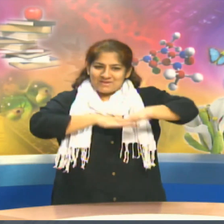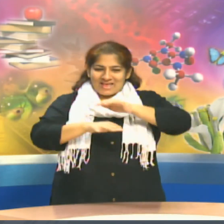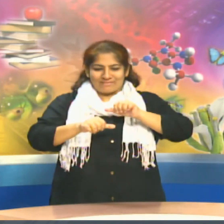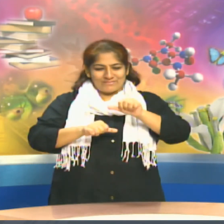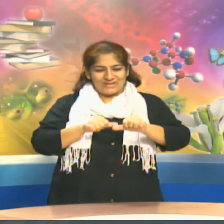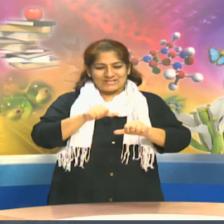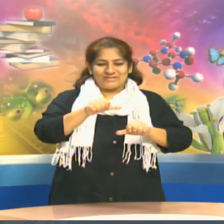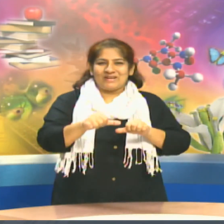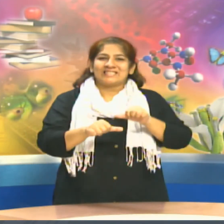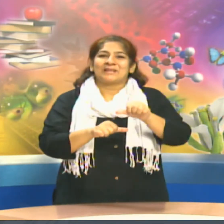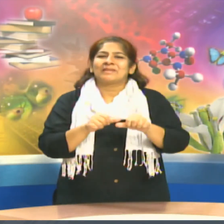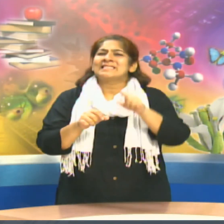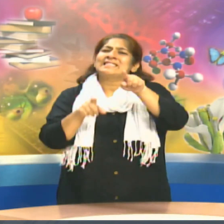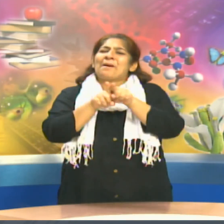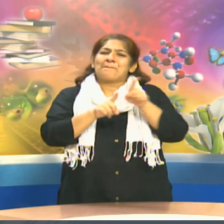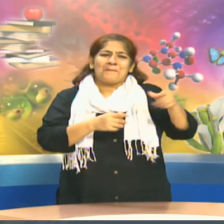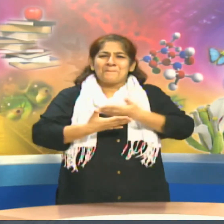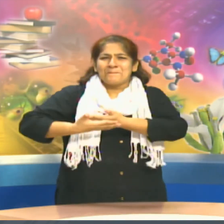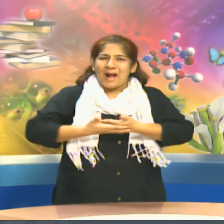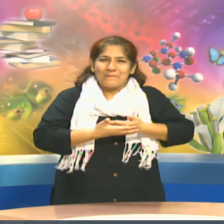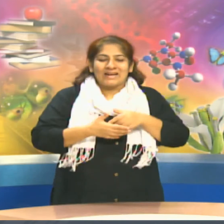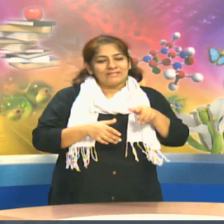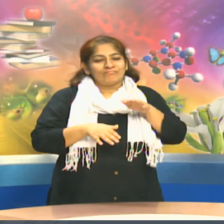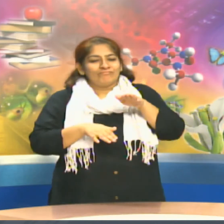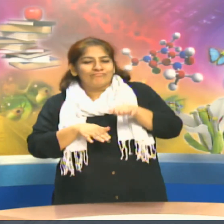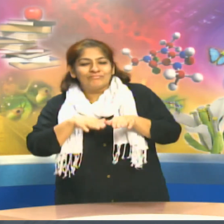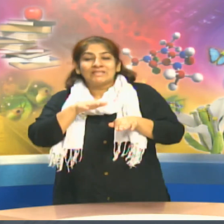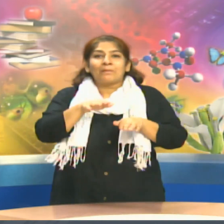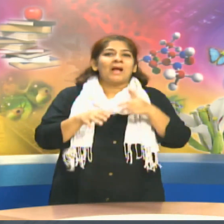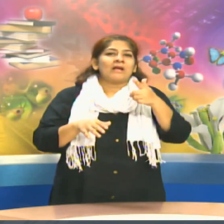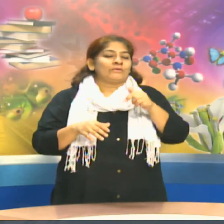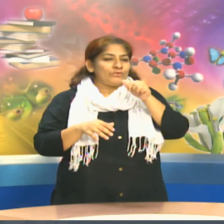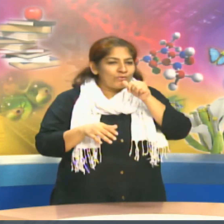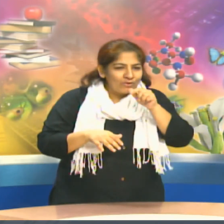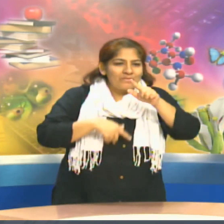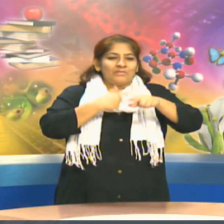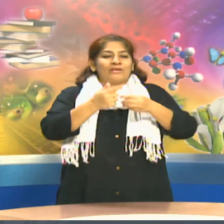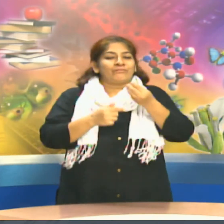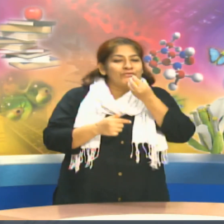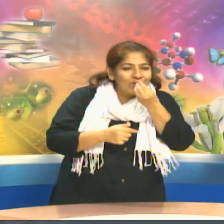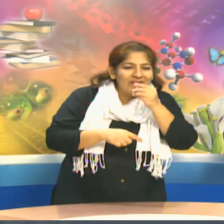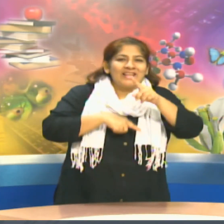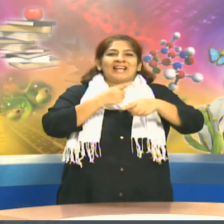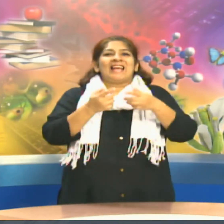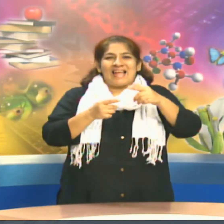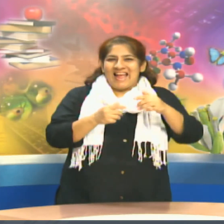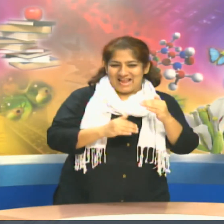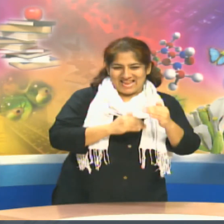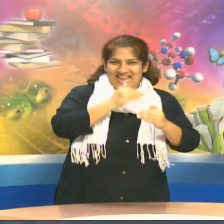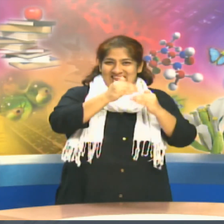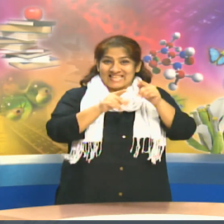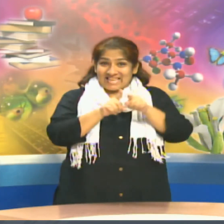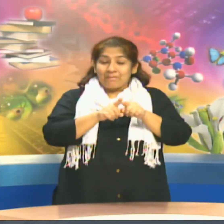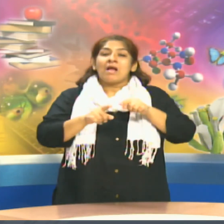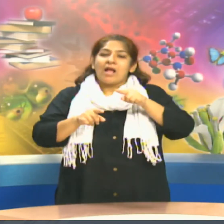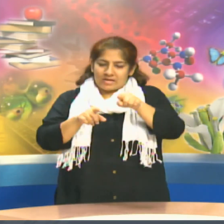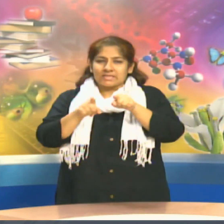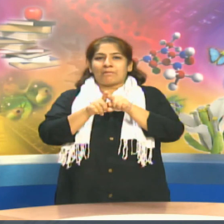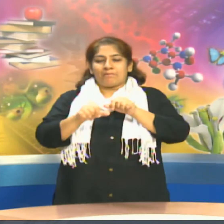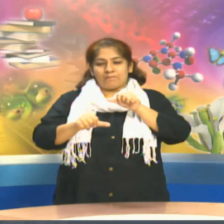way. So, we should follow, every planning has a different steps sequence that is followed